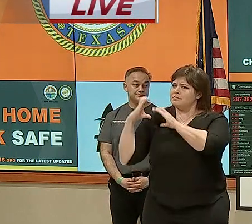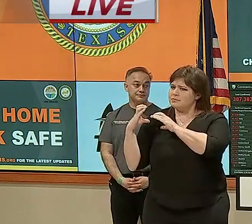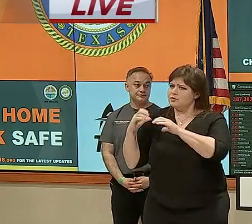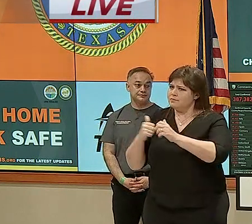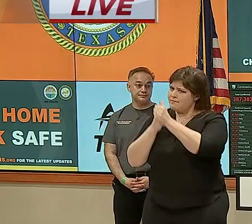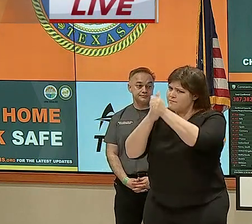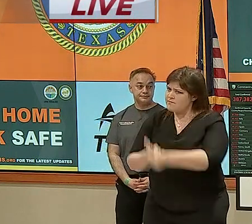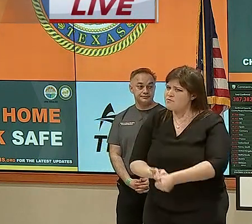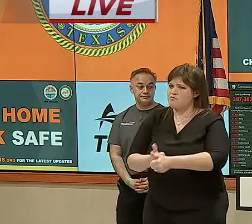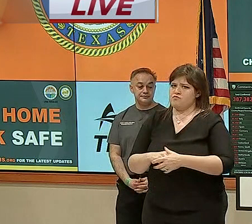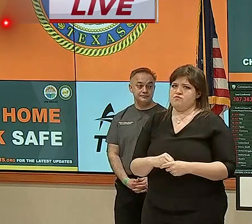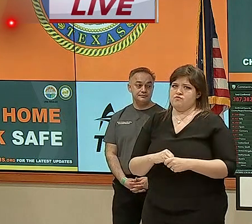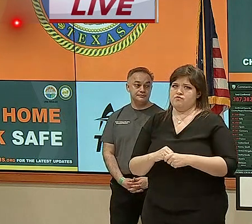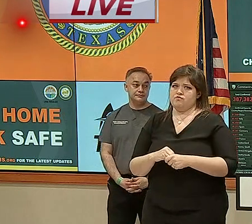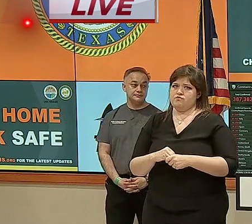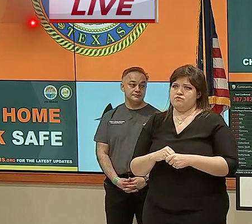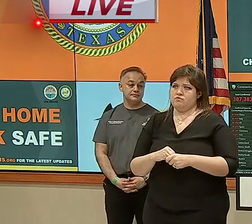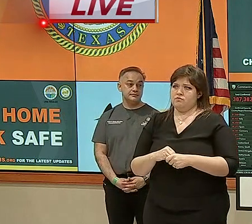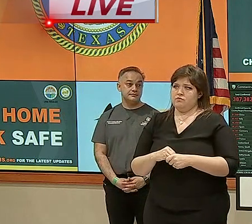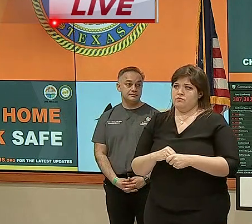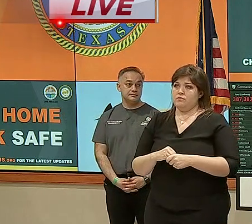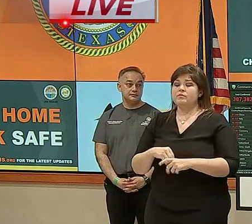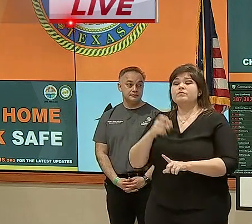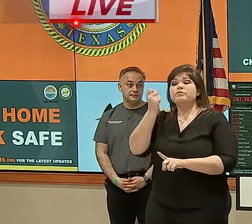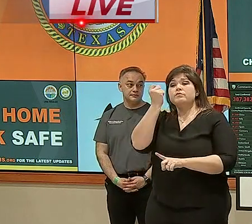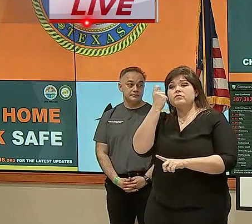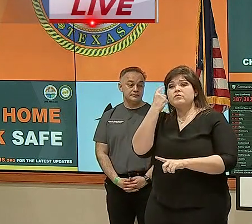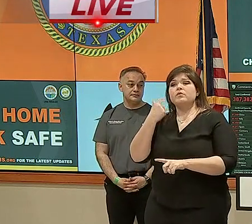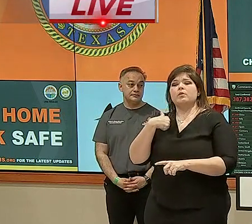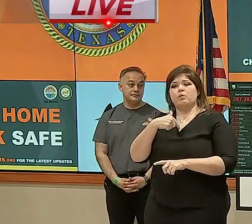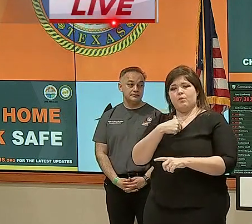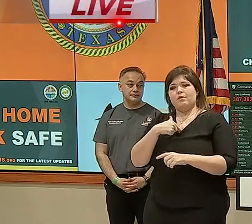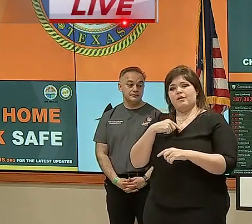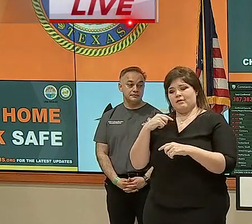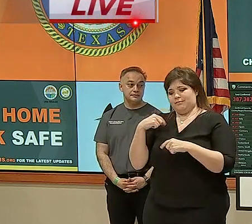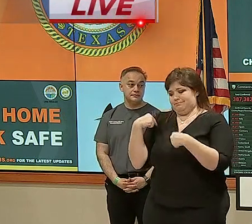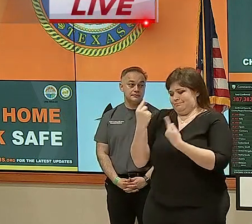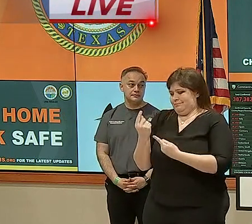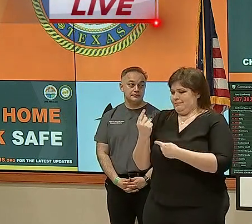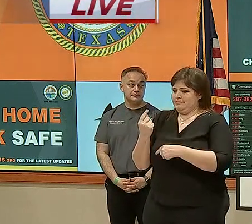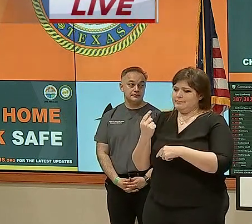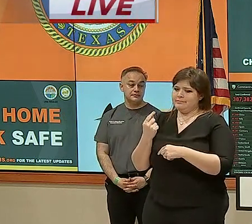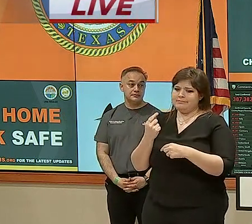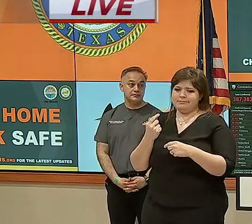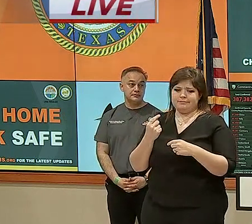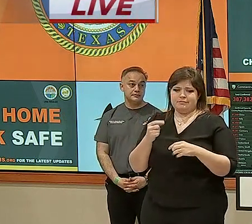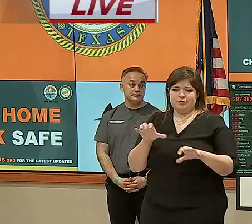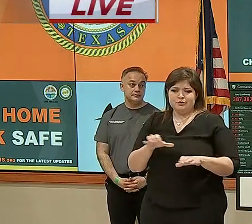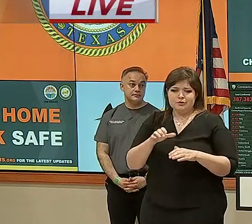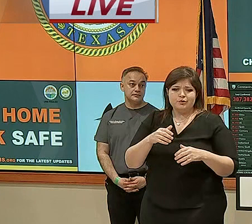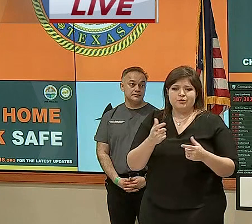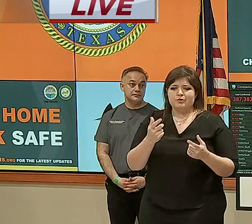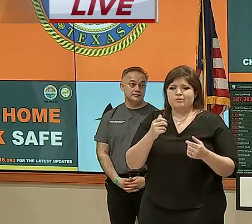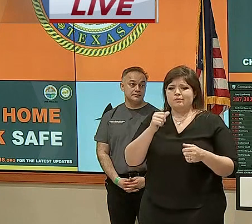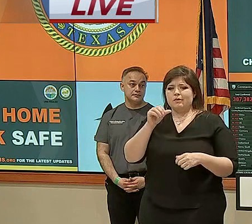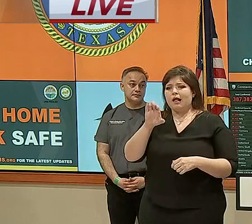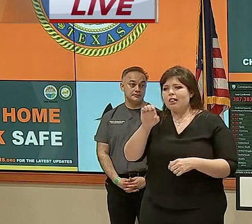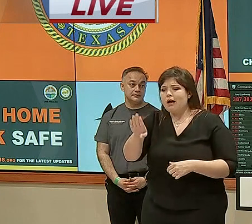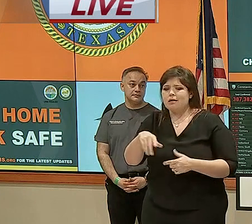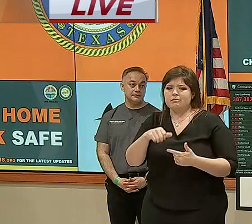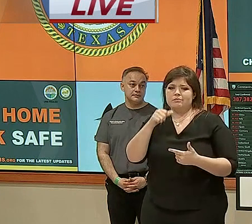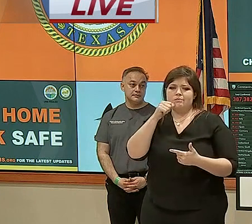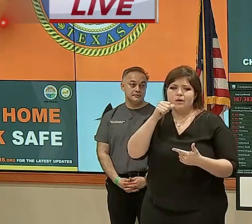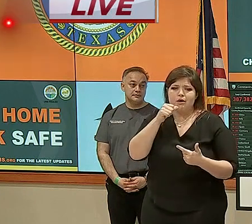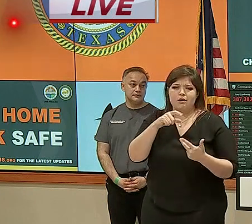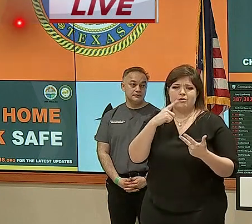days, we have asked residents to comply with new restrictions, from shutting down bars and nightclubs and allowing restaurants